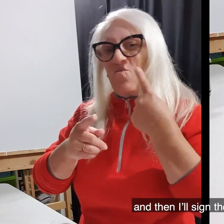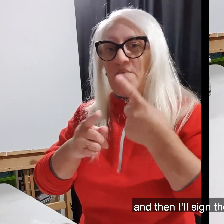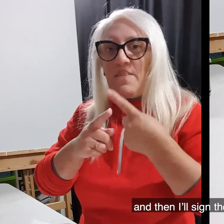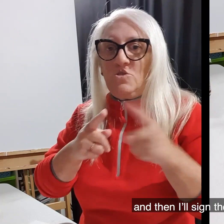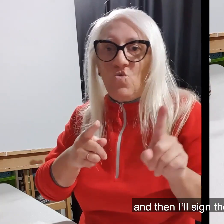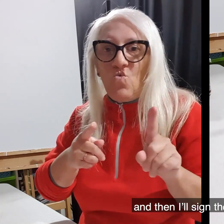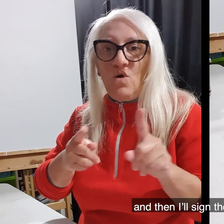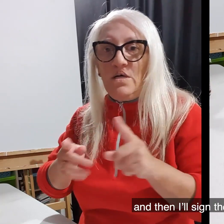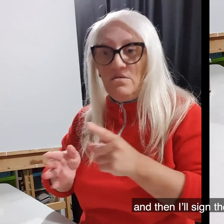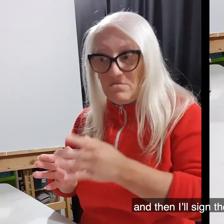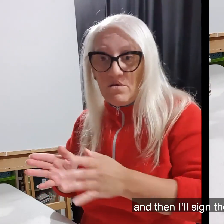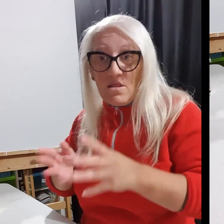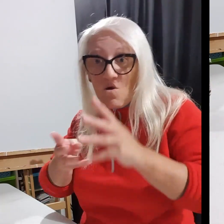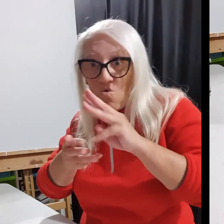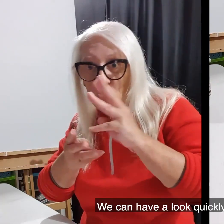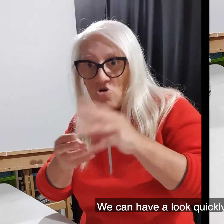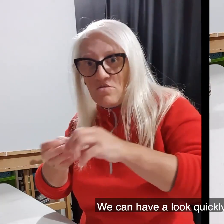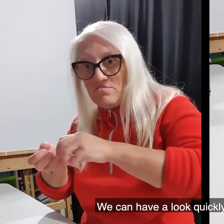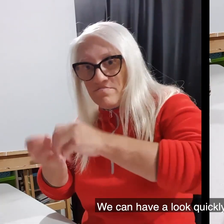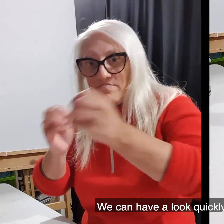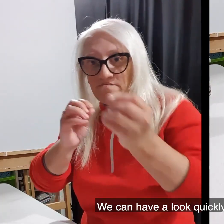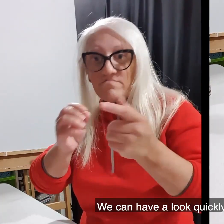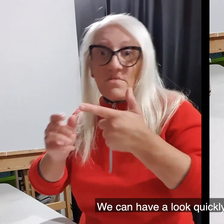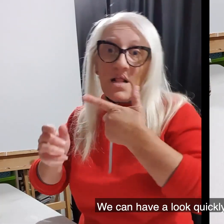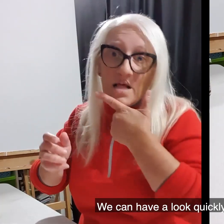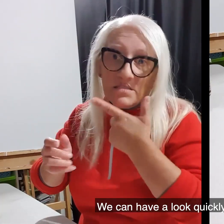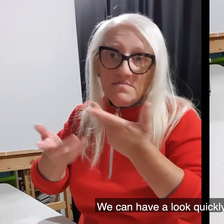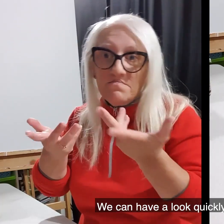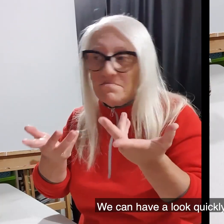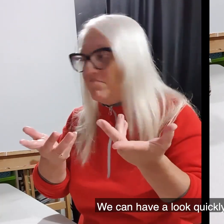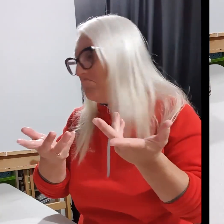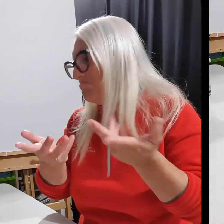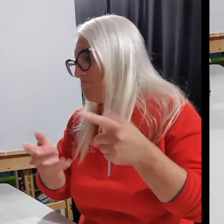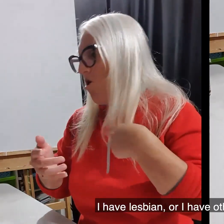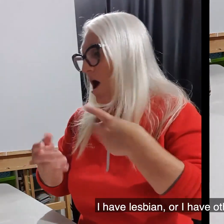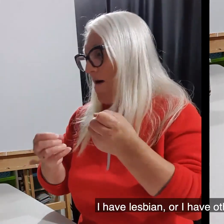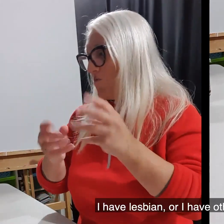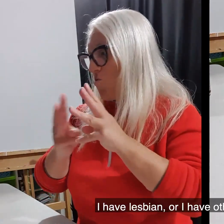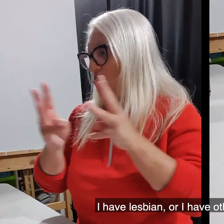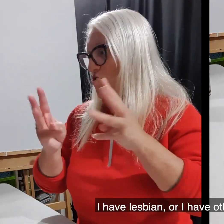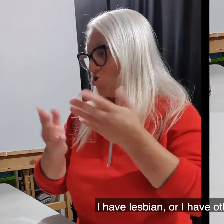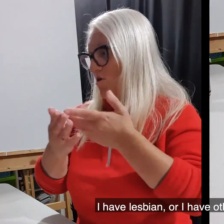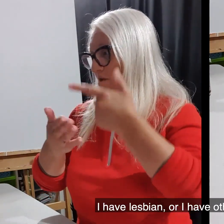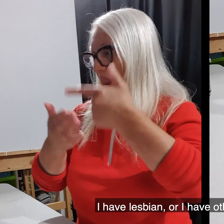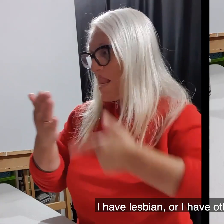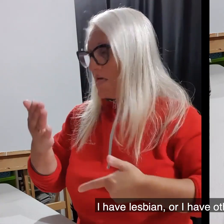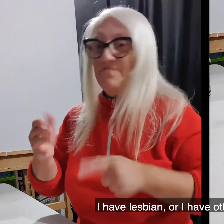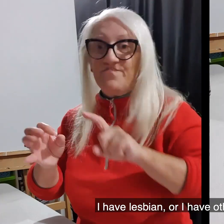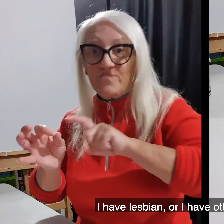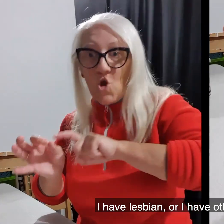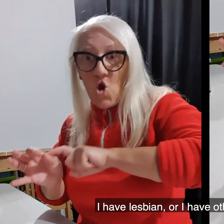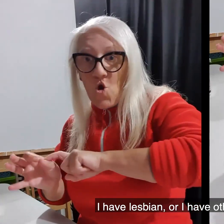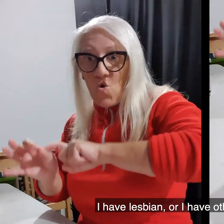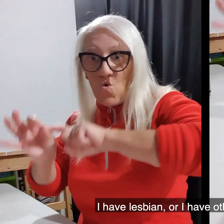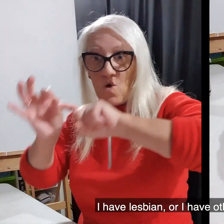word. We can have a look quickly for the next word. Maybe lesbian, or I have other words on a